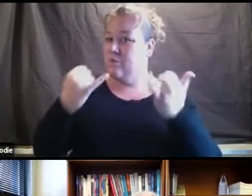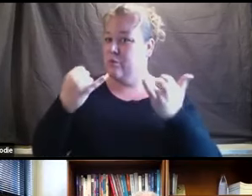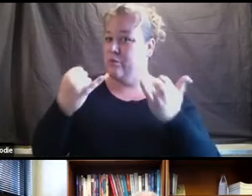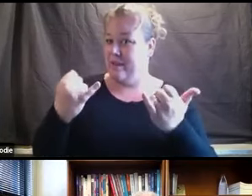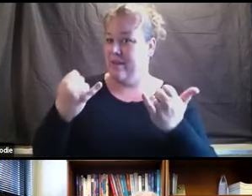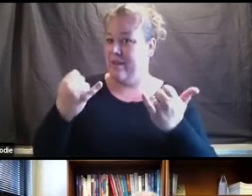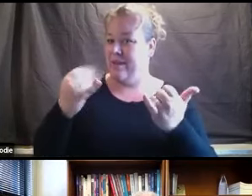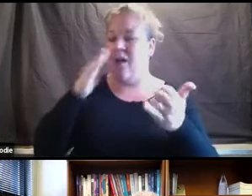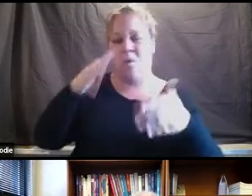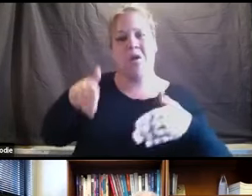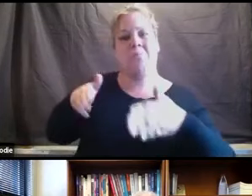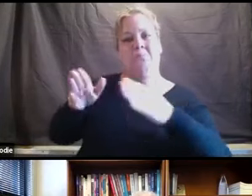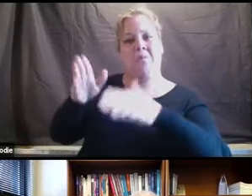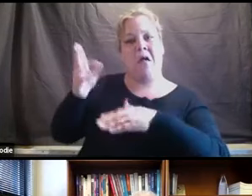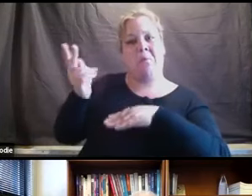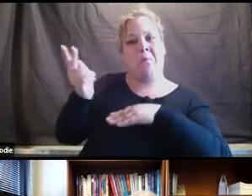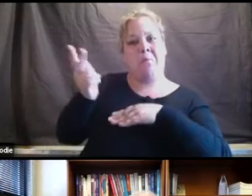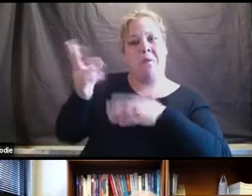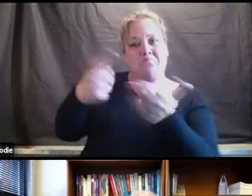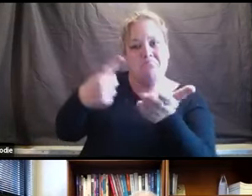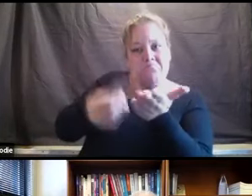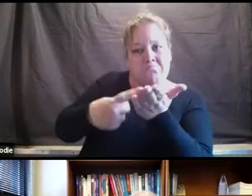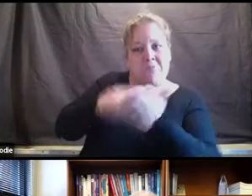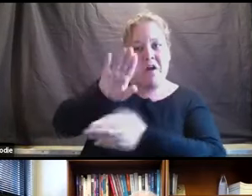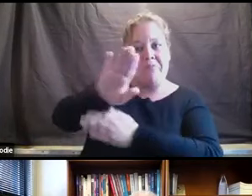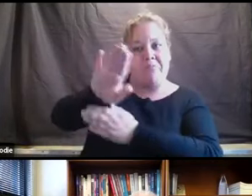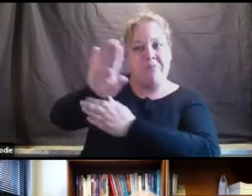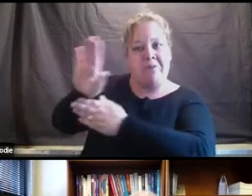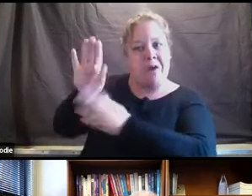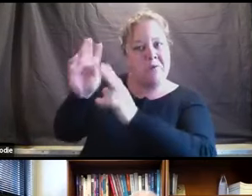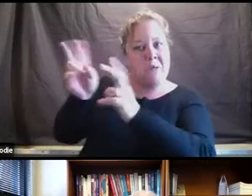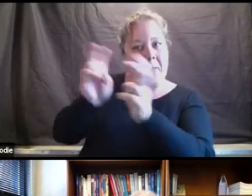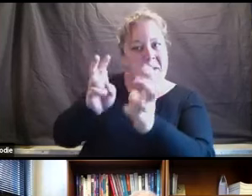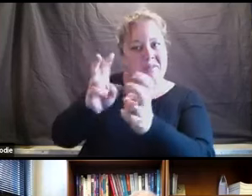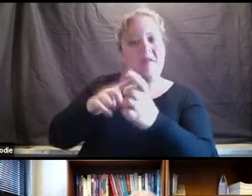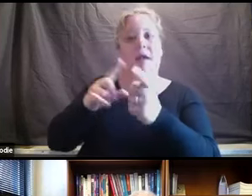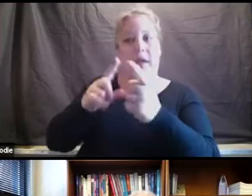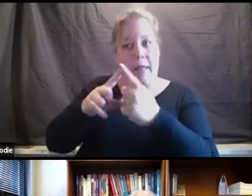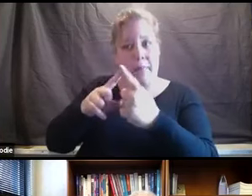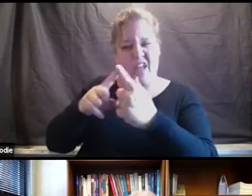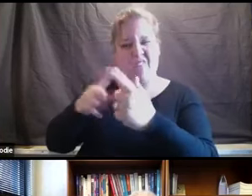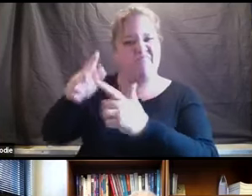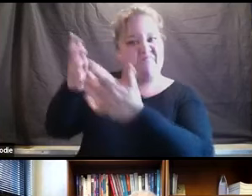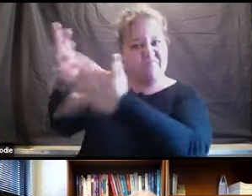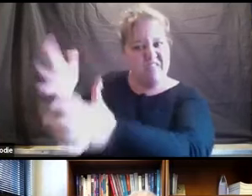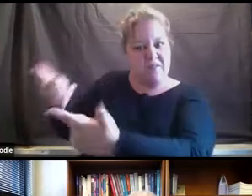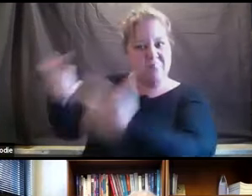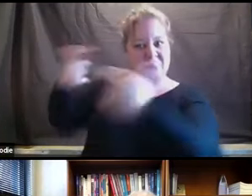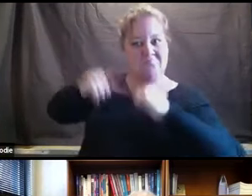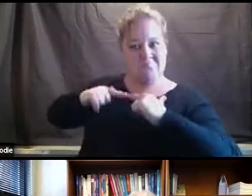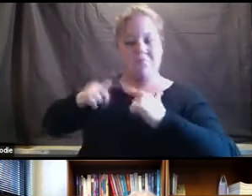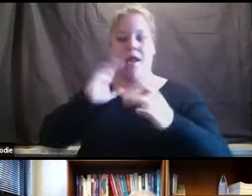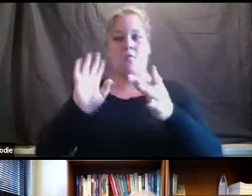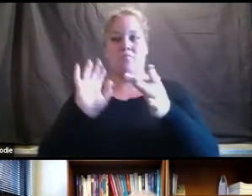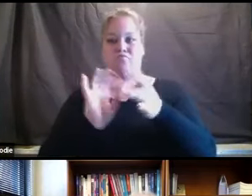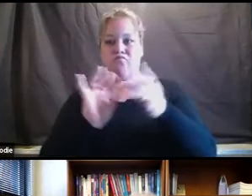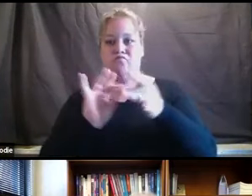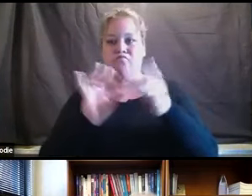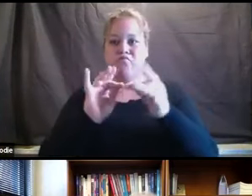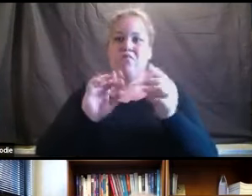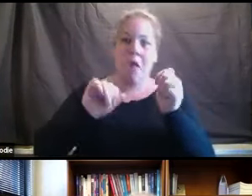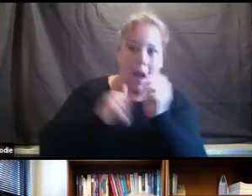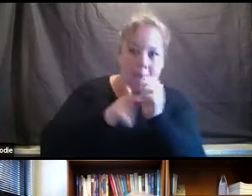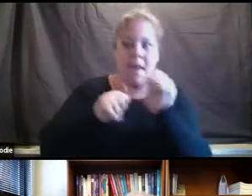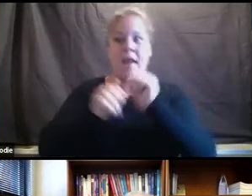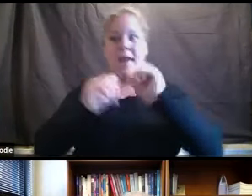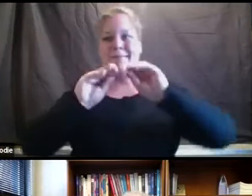them talk about their topic area, and then we'll come back and I'll do the case update and other updates, and then Q&A. So we're